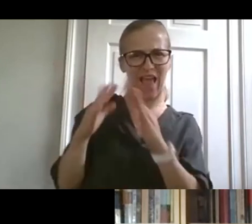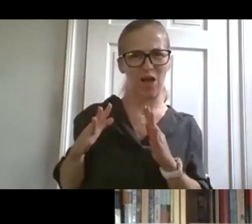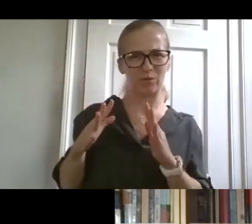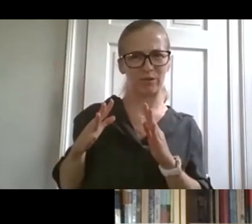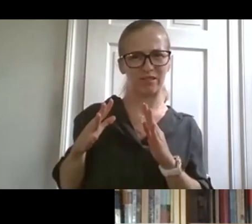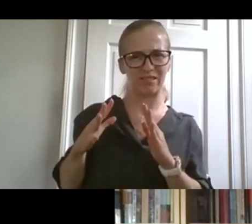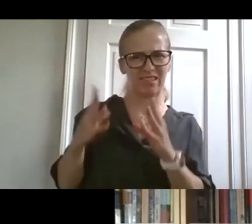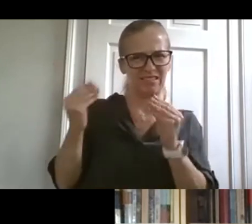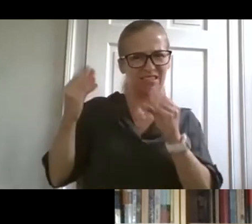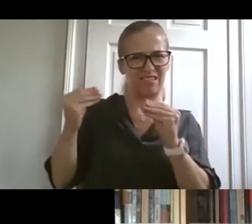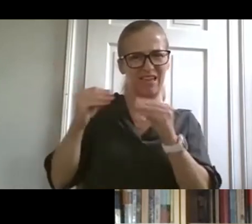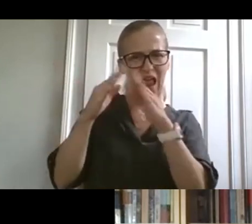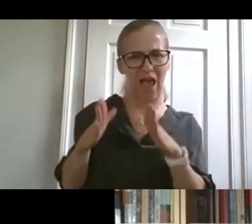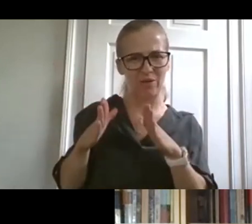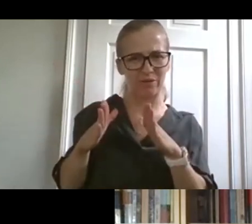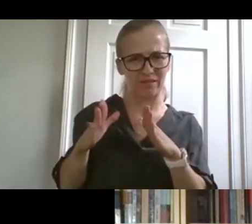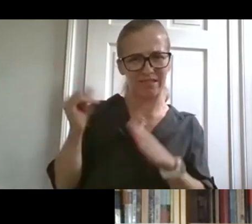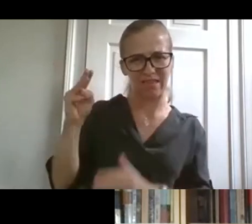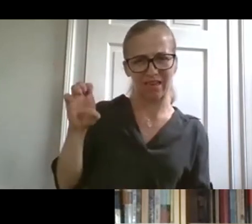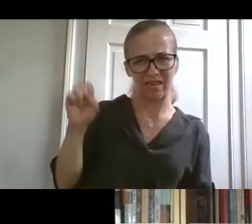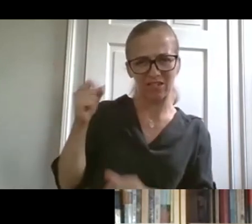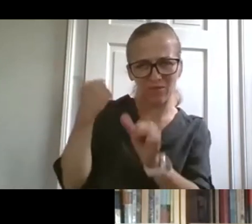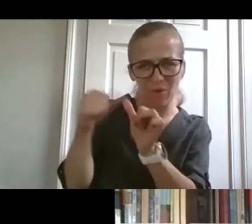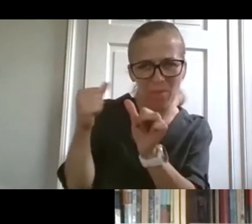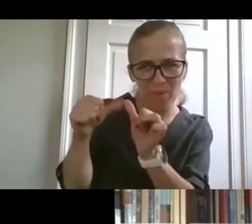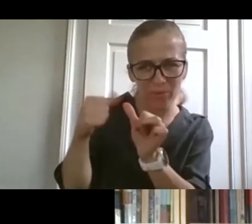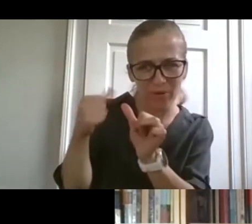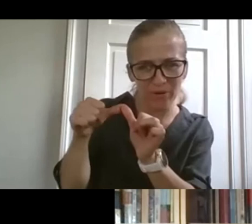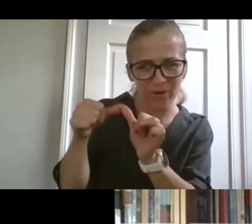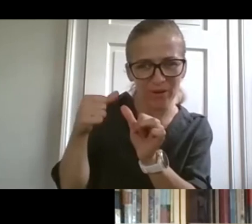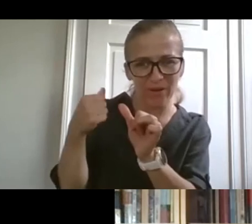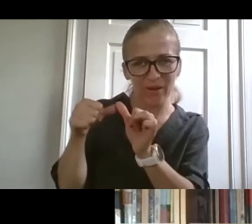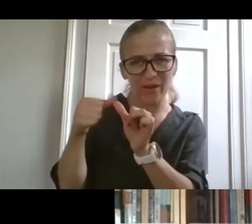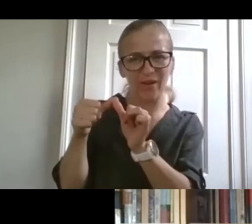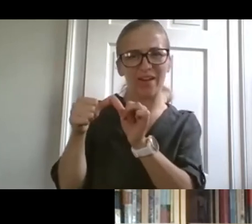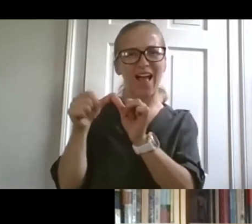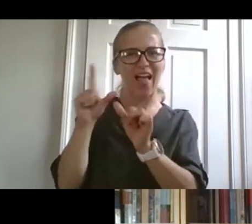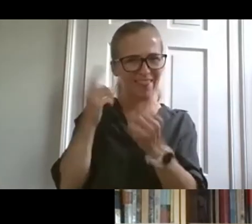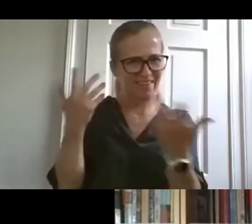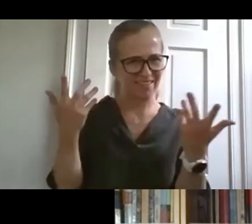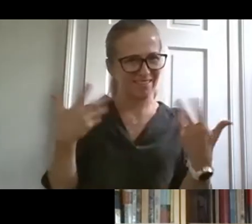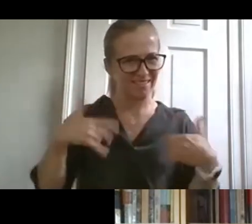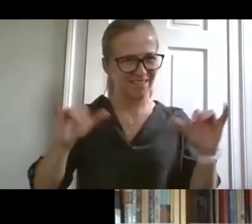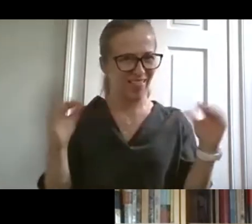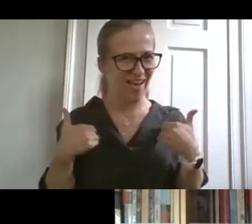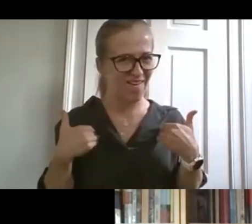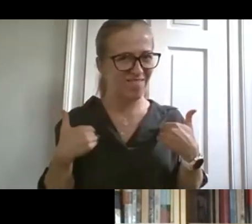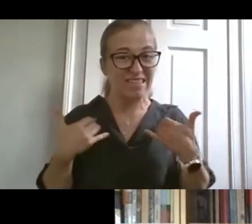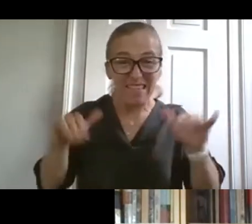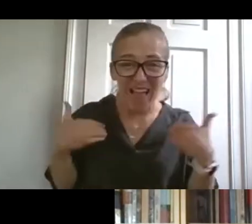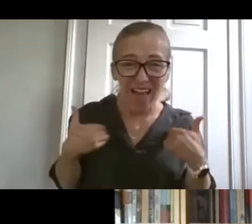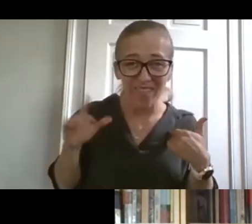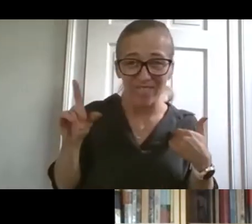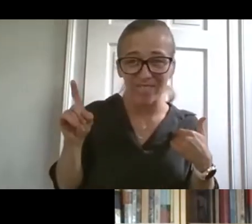remember that? Yes. Anyway, I think I still have that somewhere. Oh, you still have that little